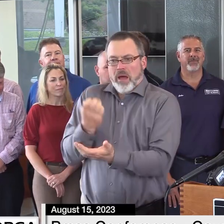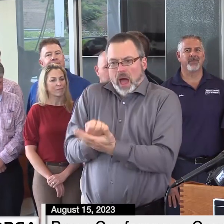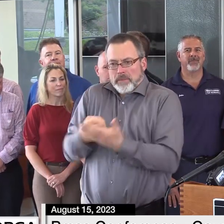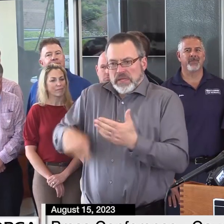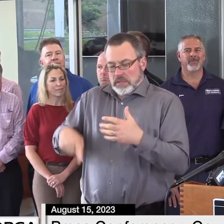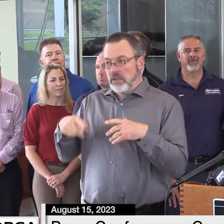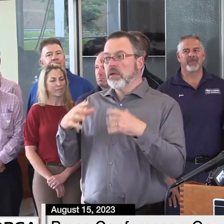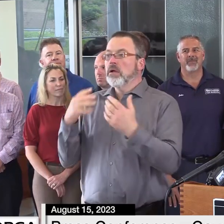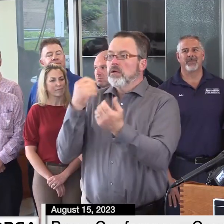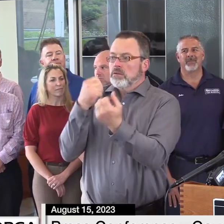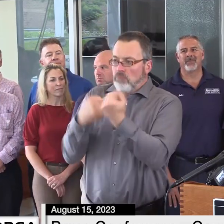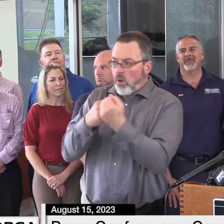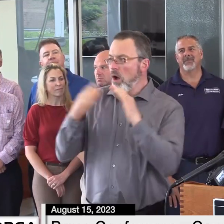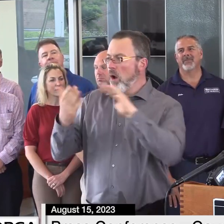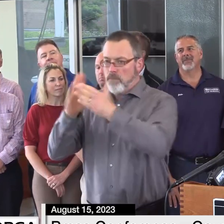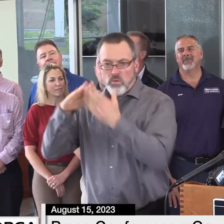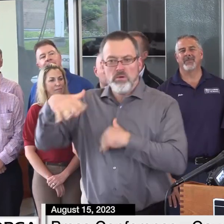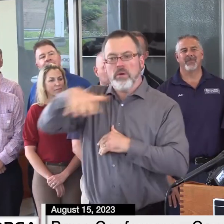This will be a